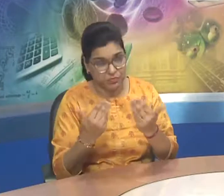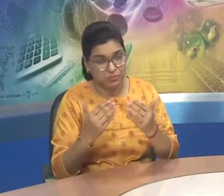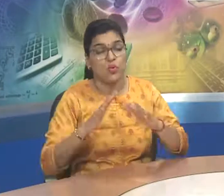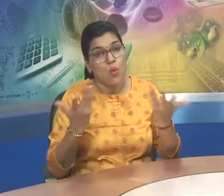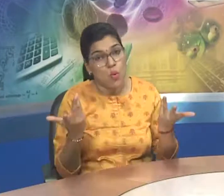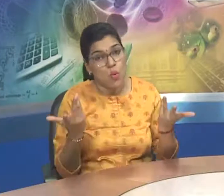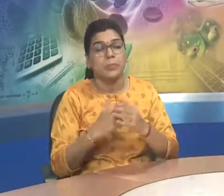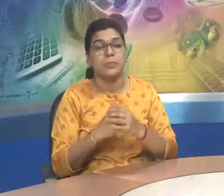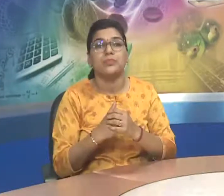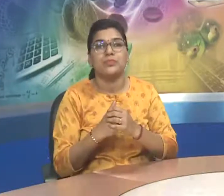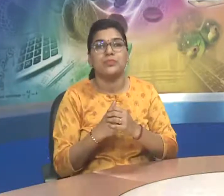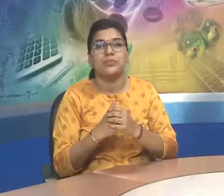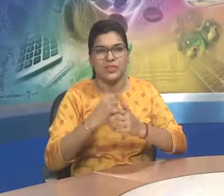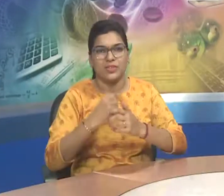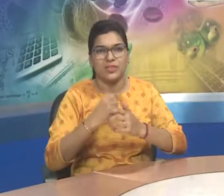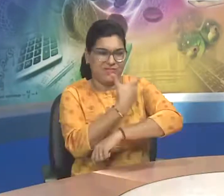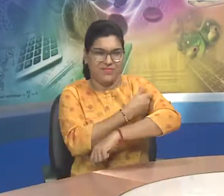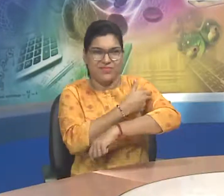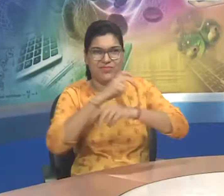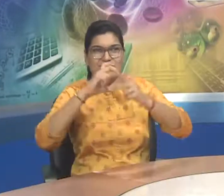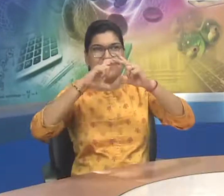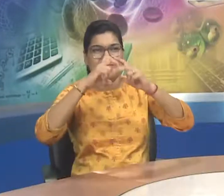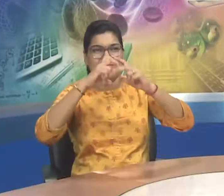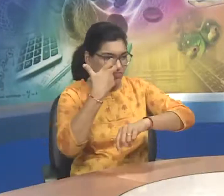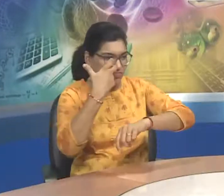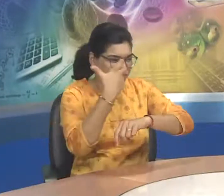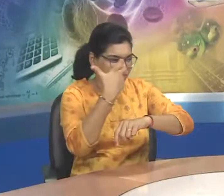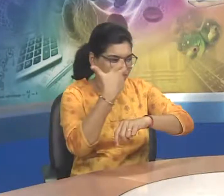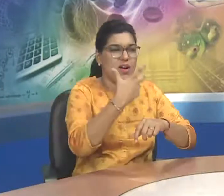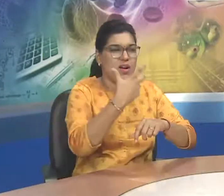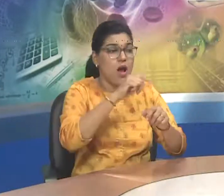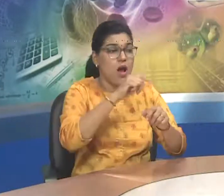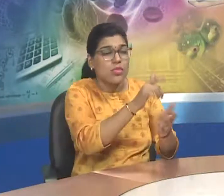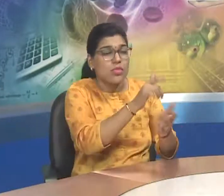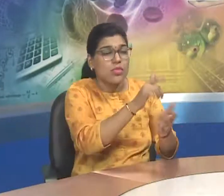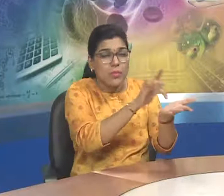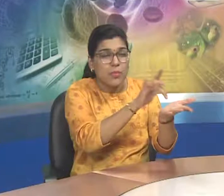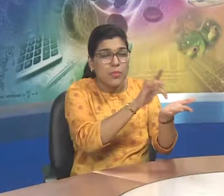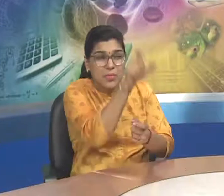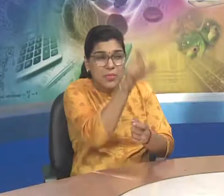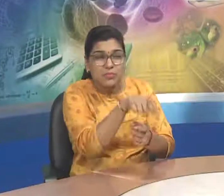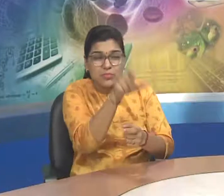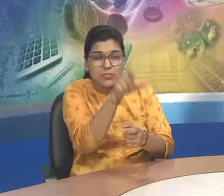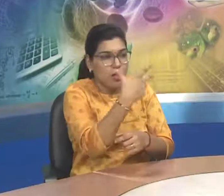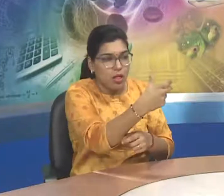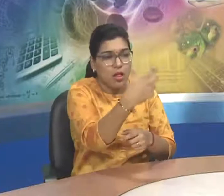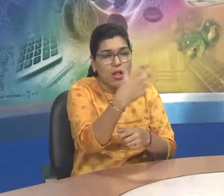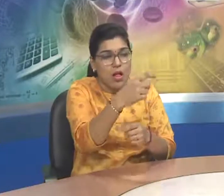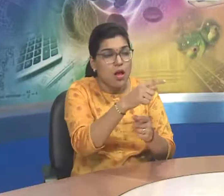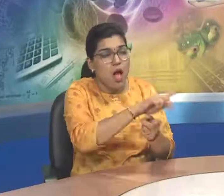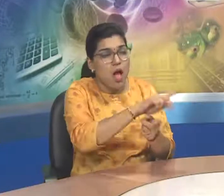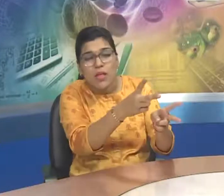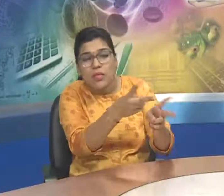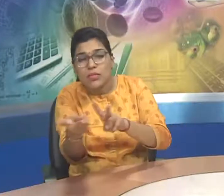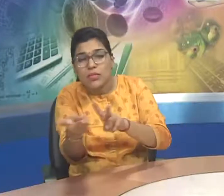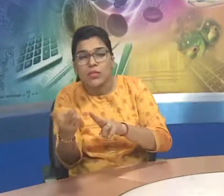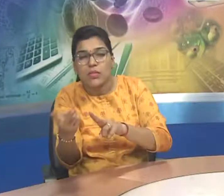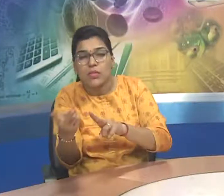It can be transferred from one person to another. So make sure